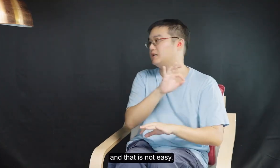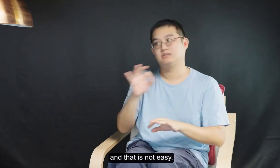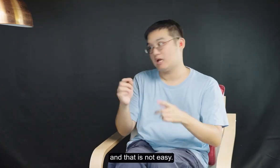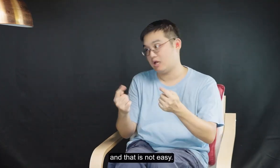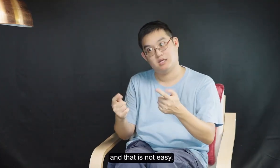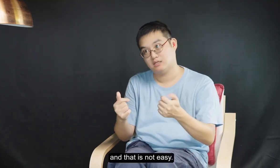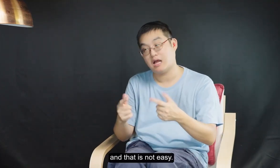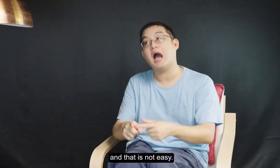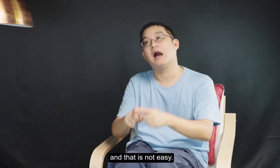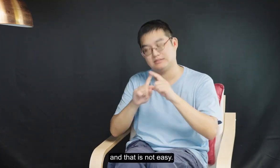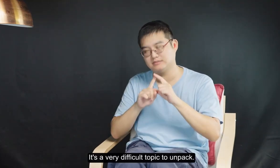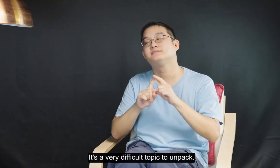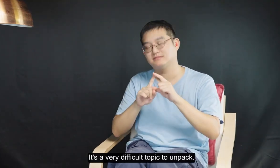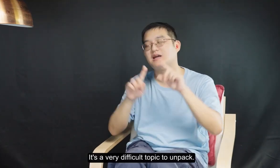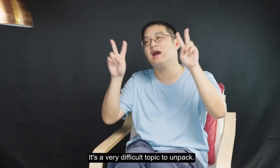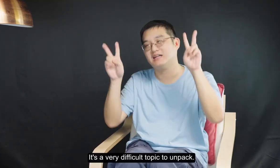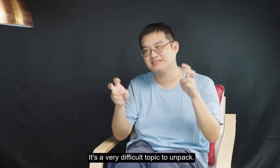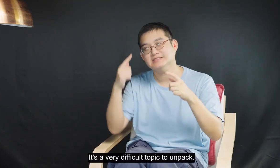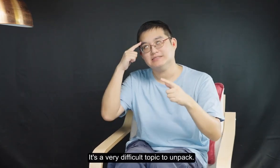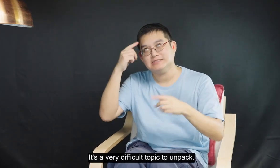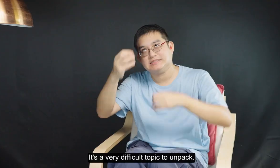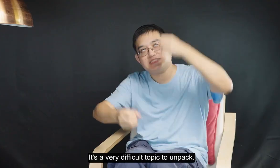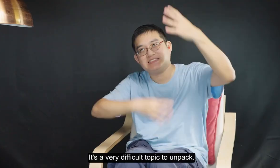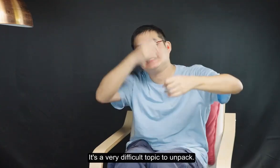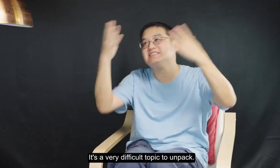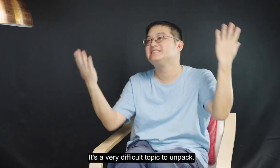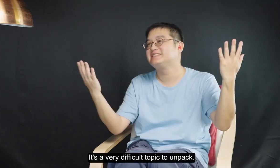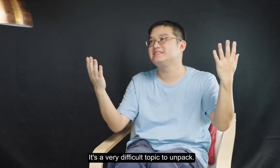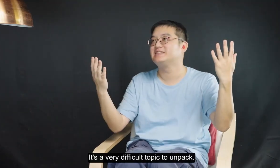And that is not easy. It's a very difficult topic to unpack.